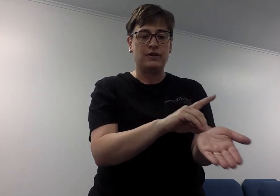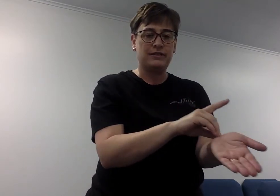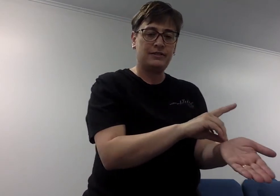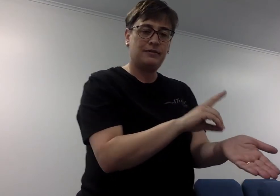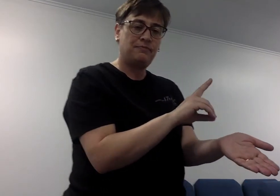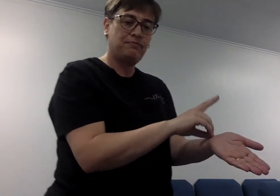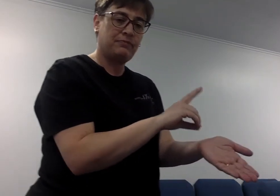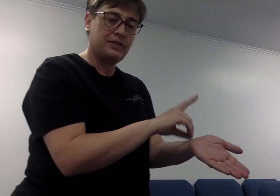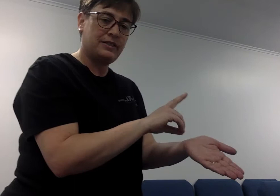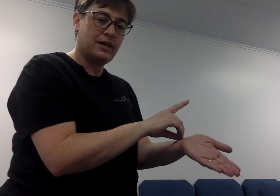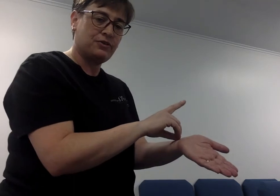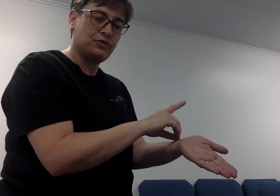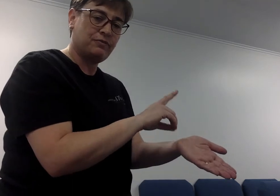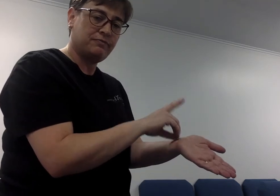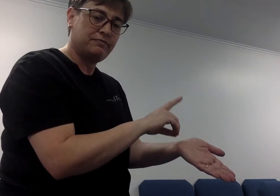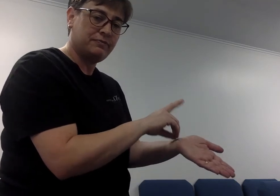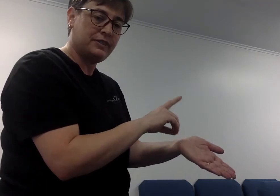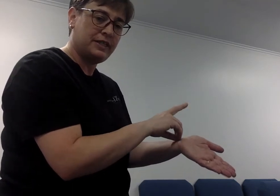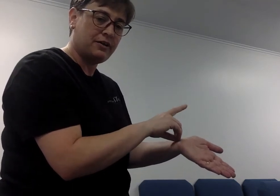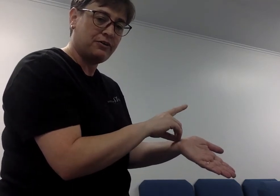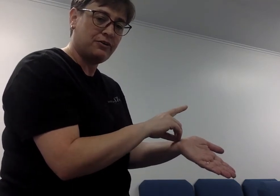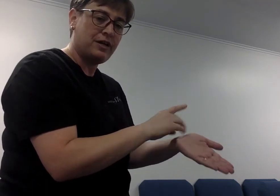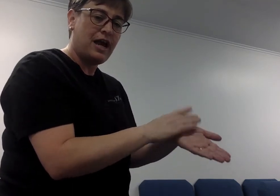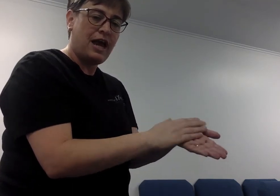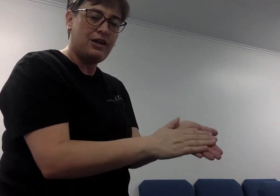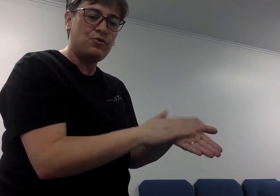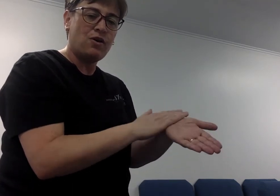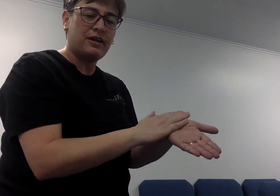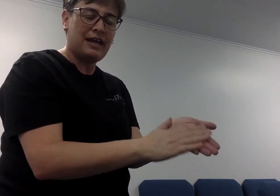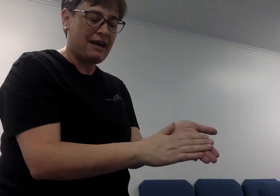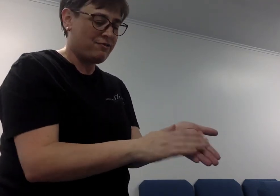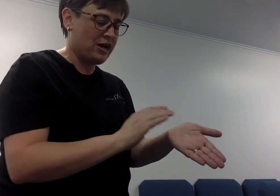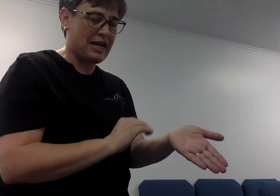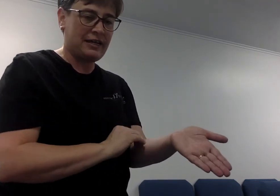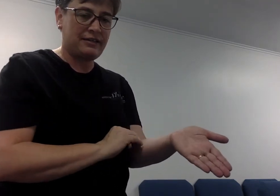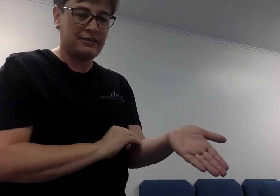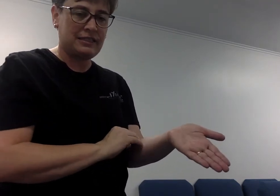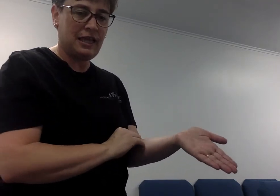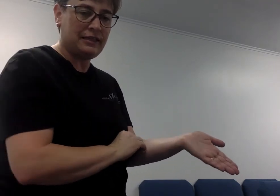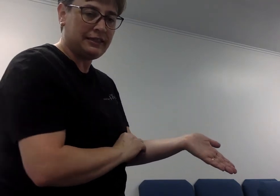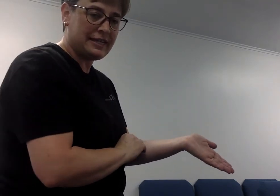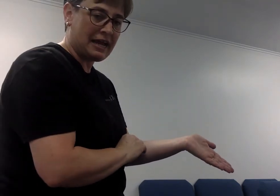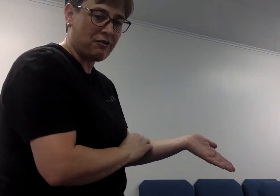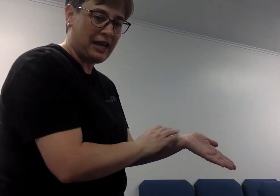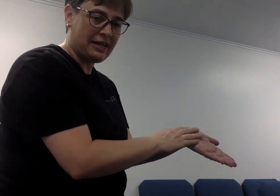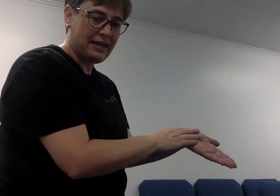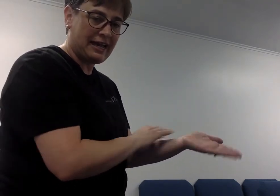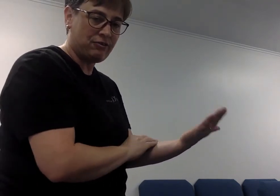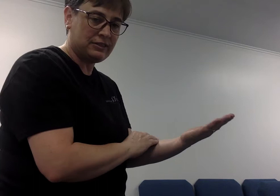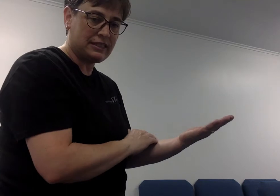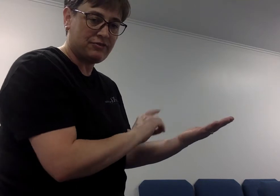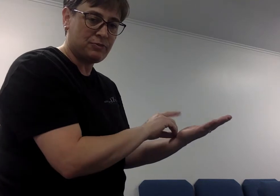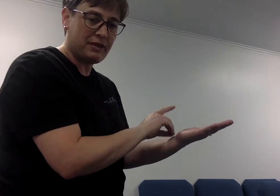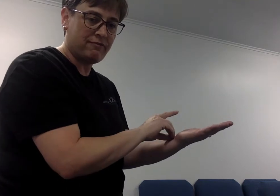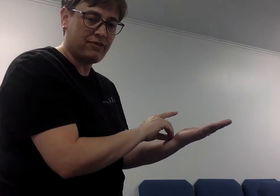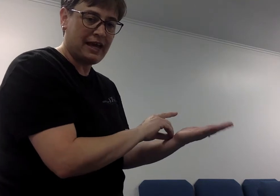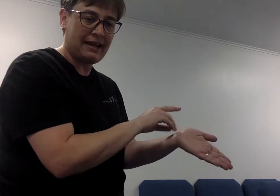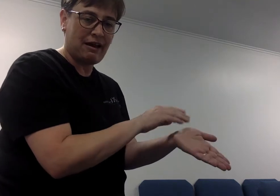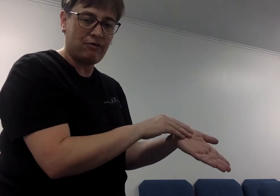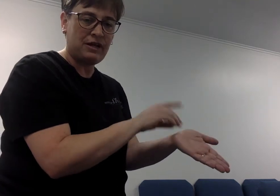wrist. Doctor. And you are going to have your hand slightly down at an angle instead of just being flat out.